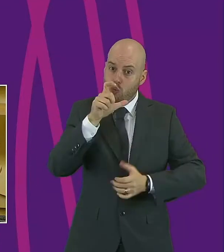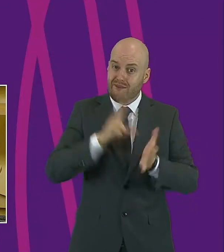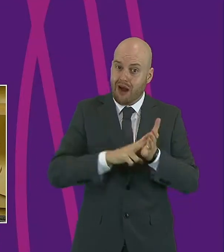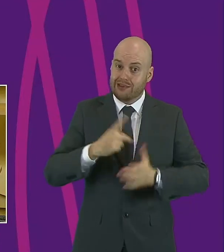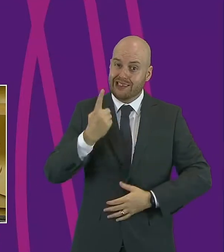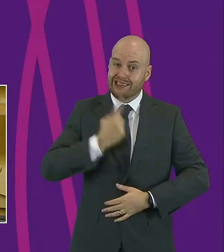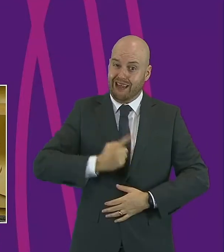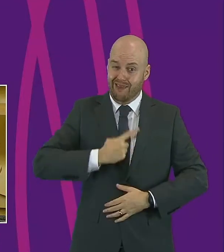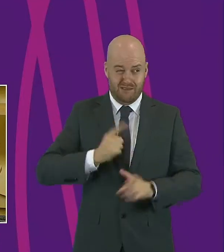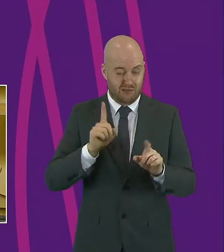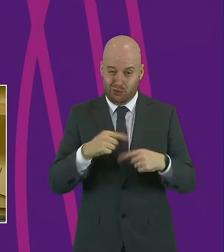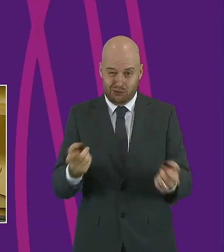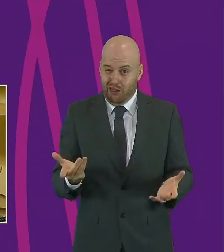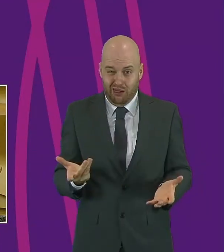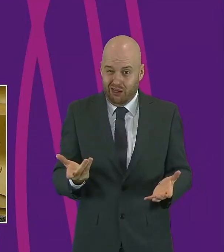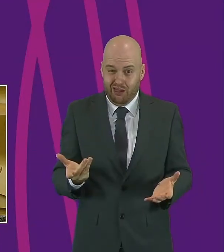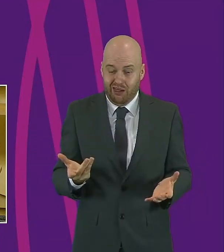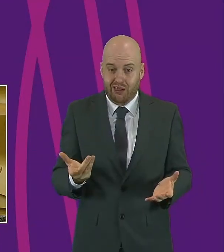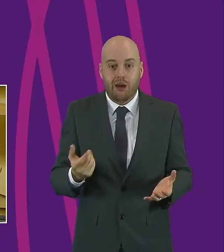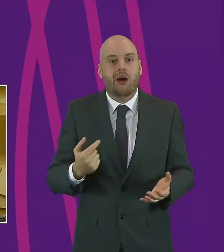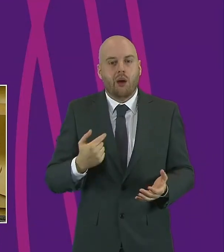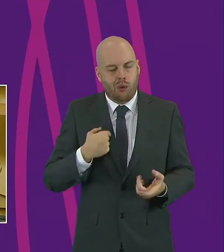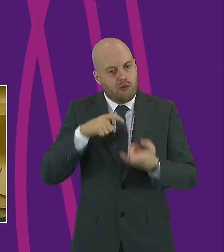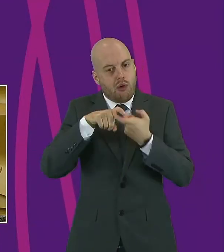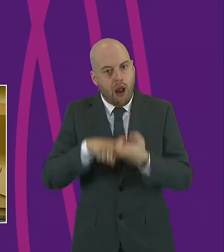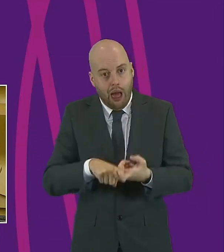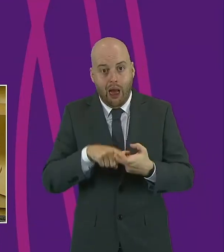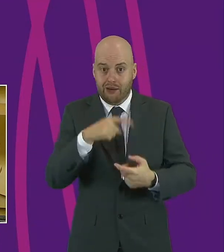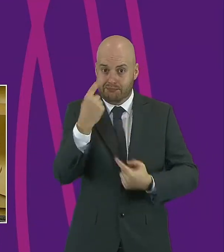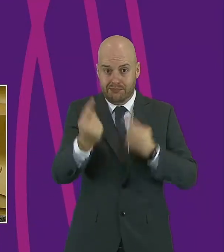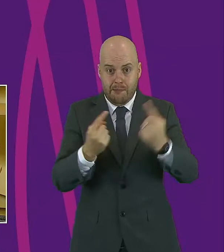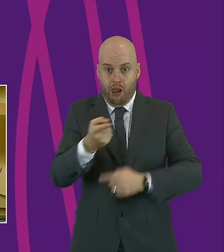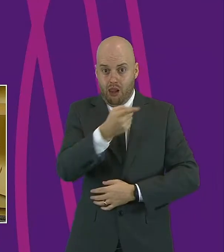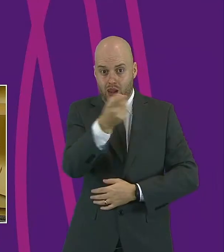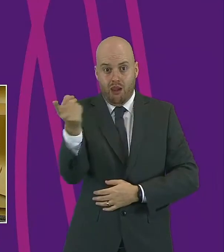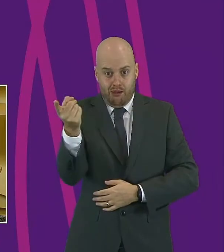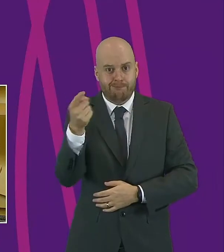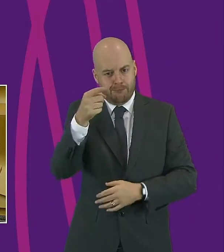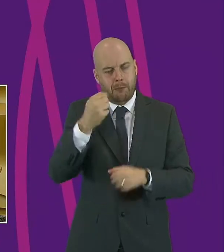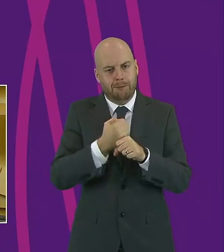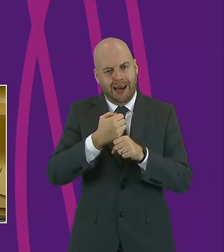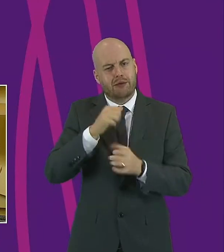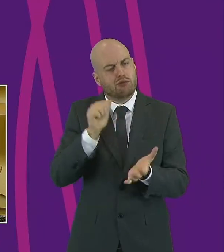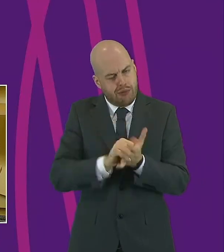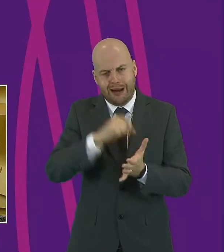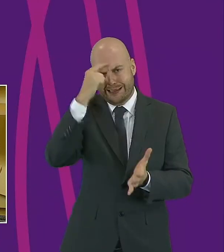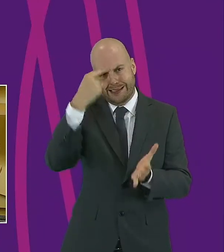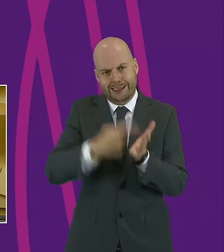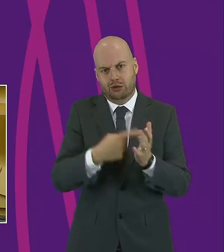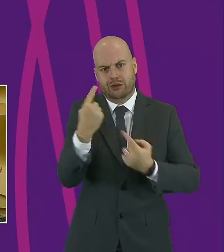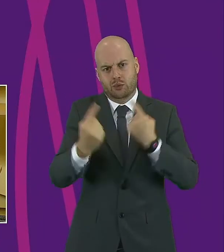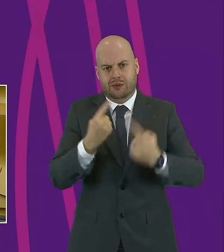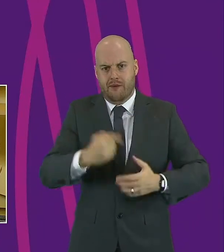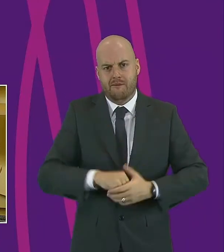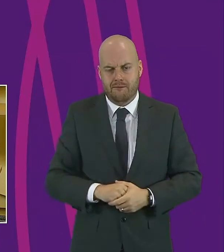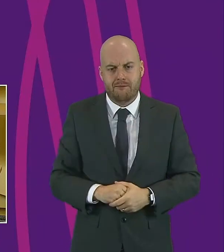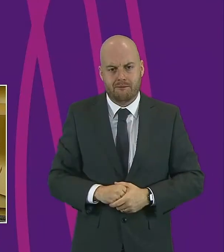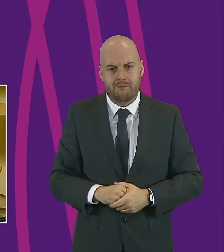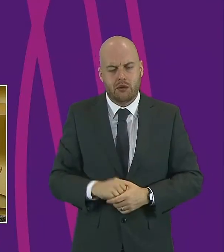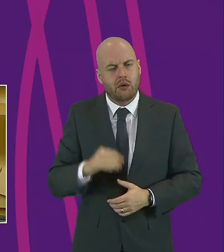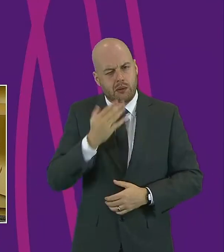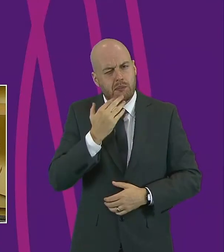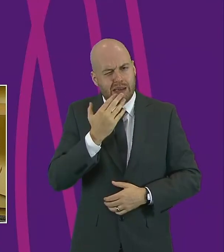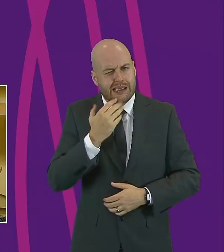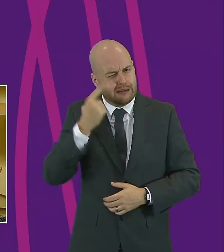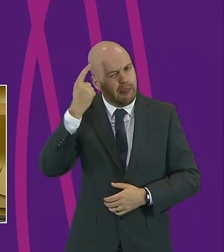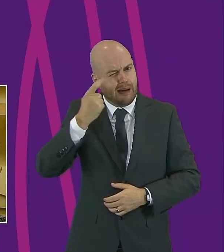on the choices made by each and every single person in the country. So please think carefully about whether you are playing your part